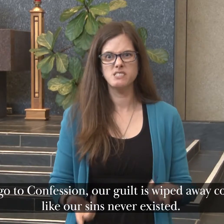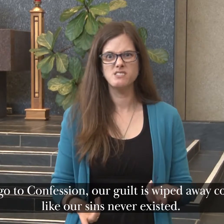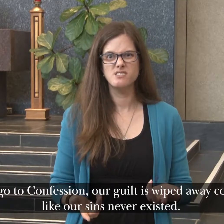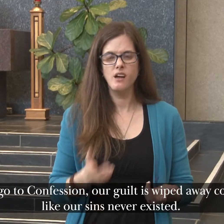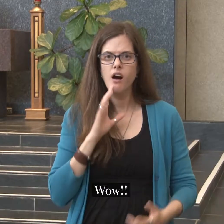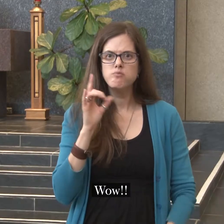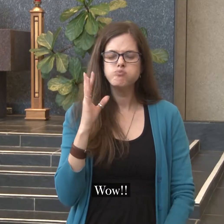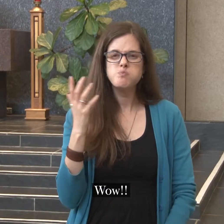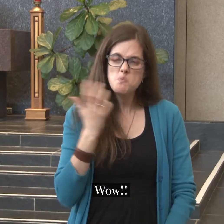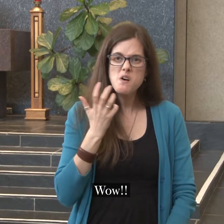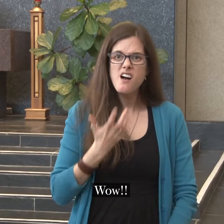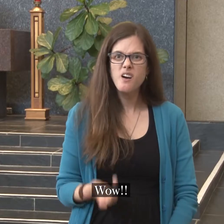Wow!